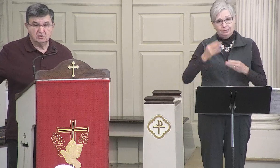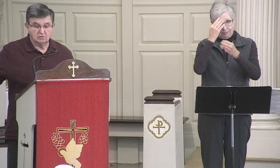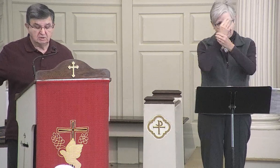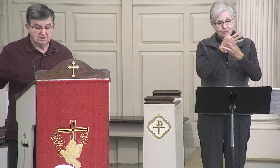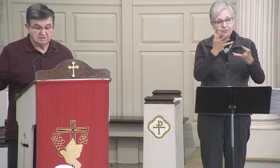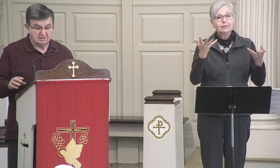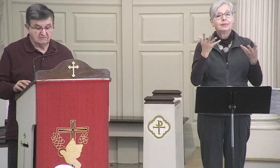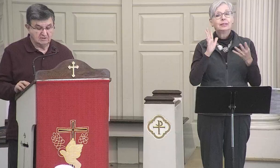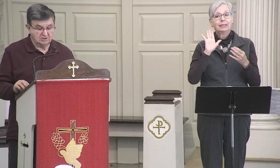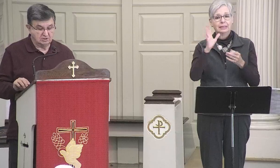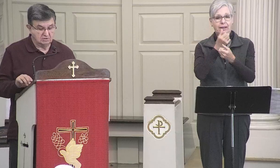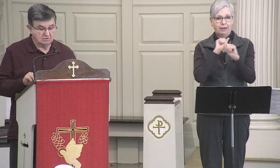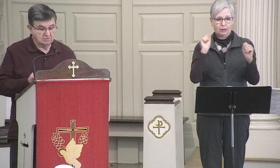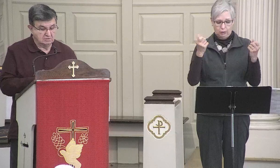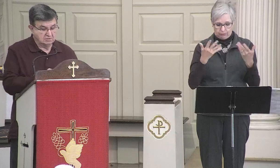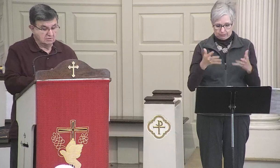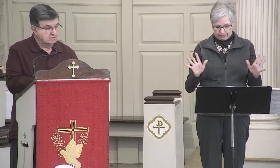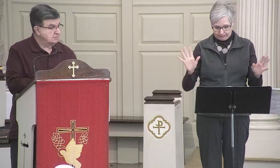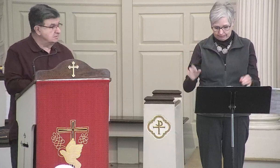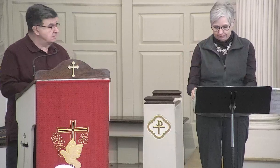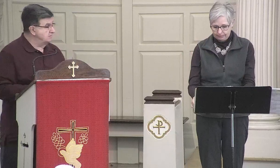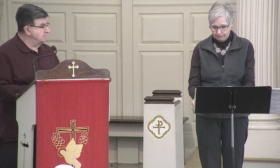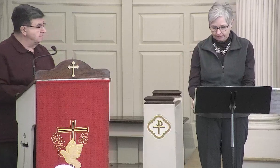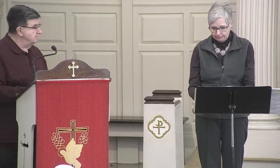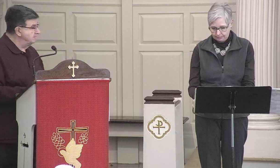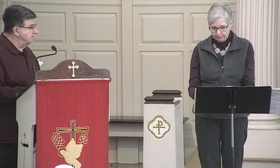made known his salvation.